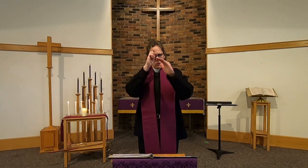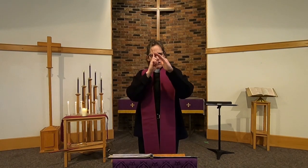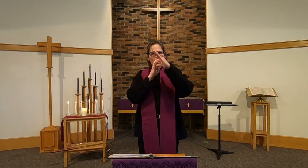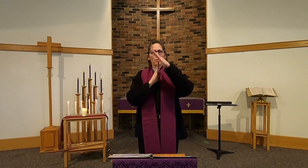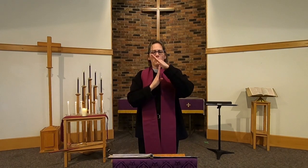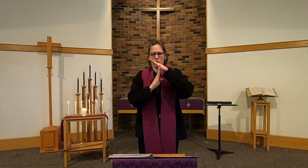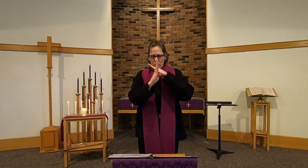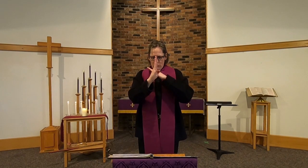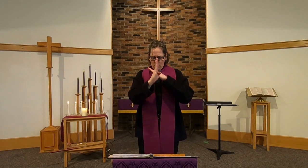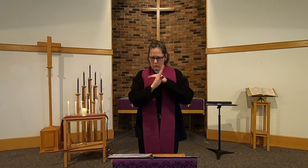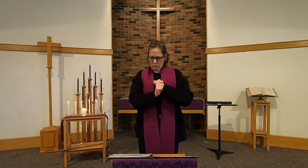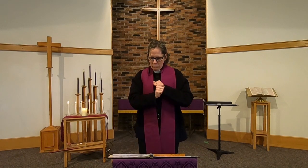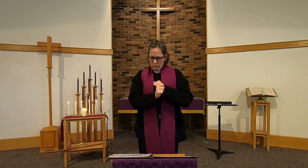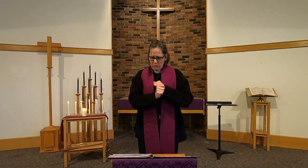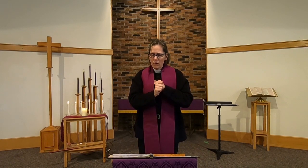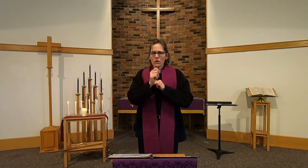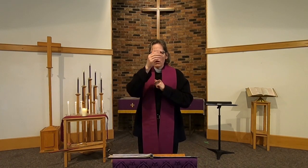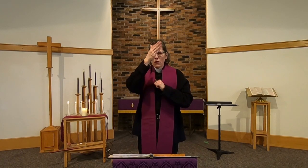Humble